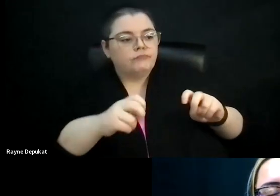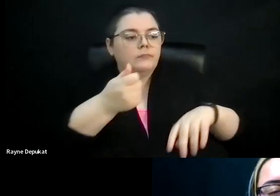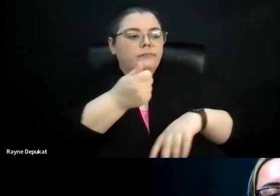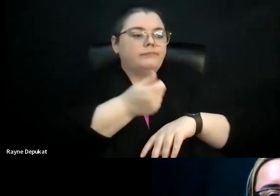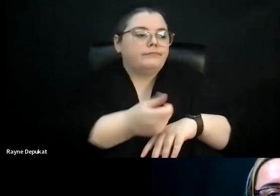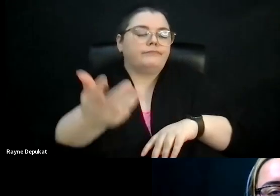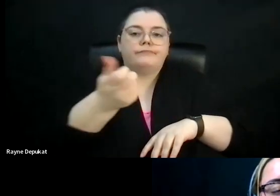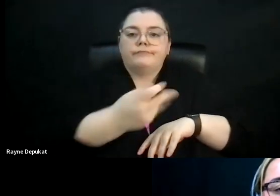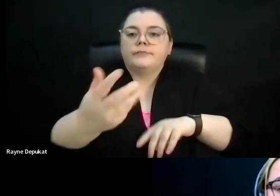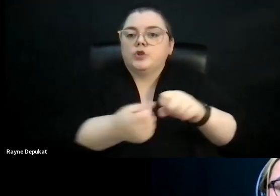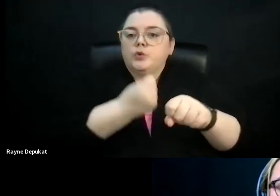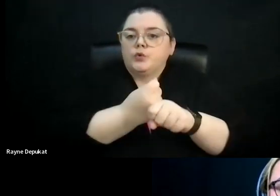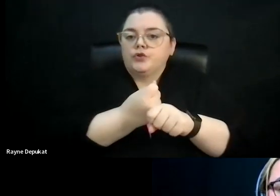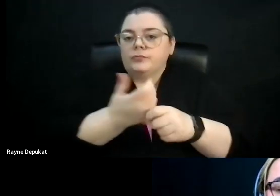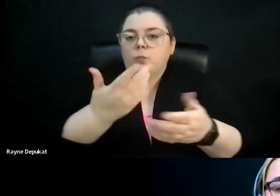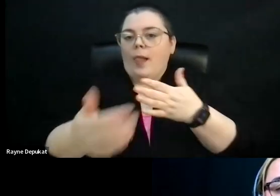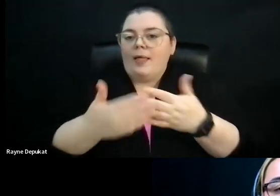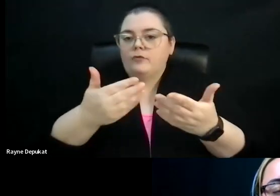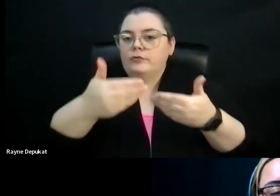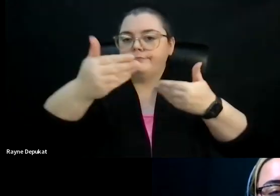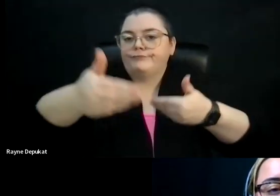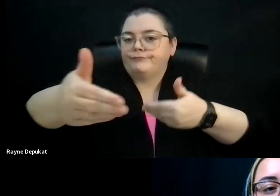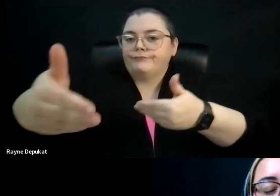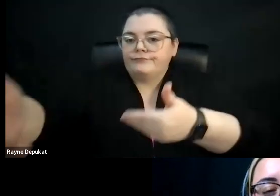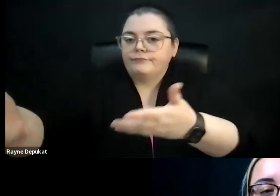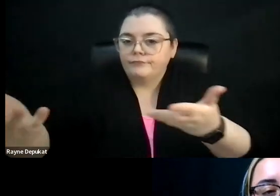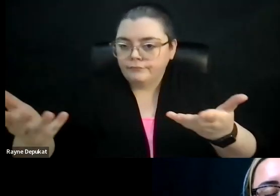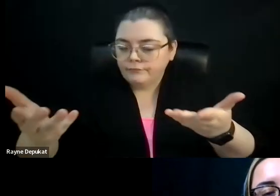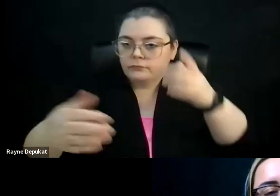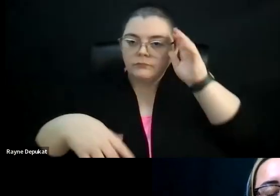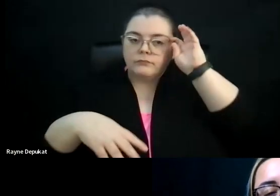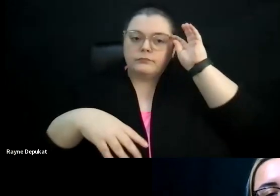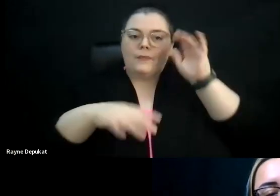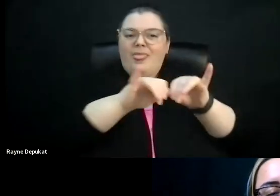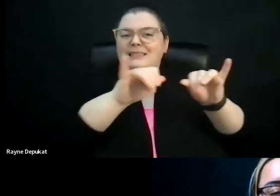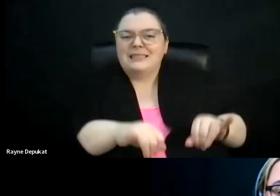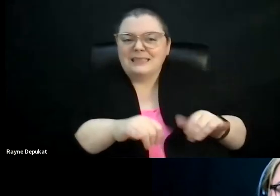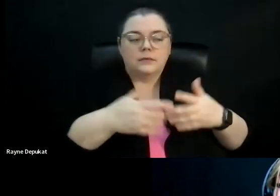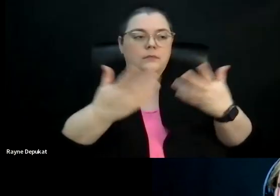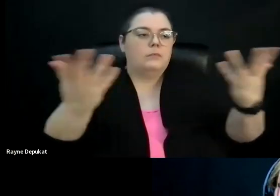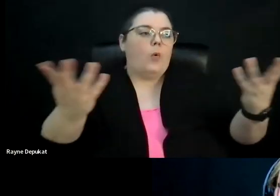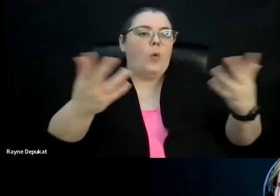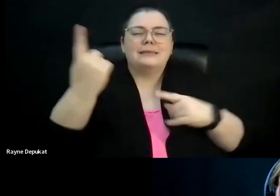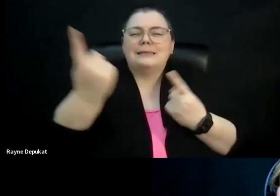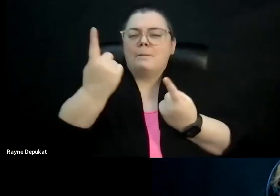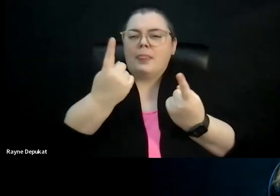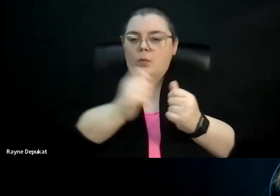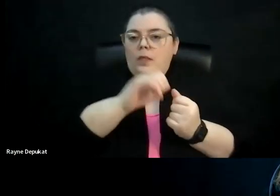would look into or revisit these things every couple of years, whatever timeline is set. Review the system